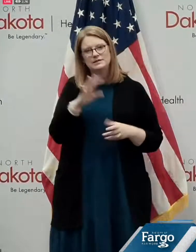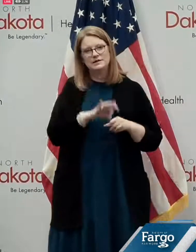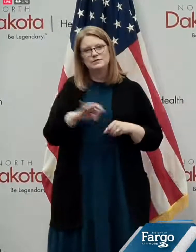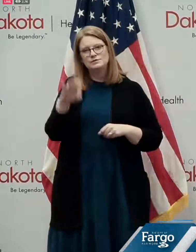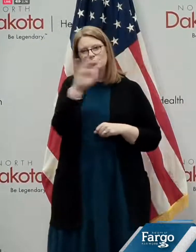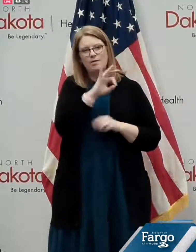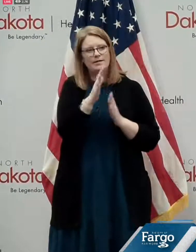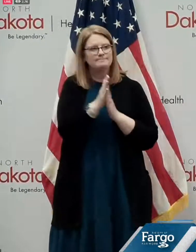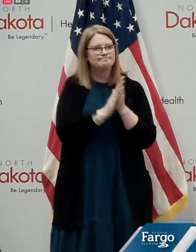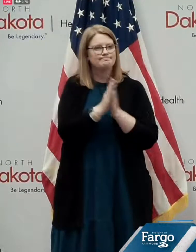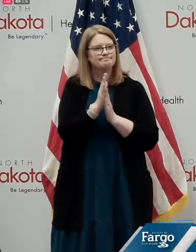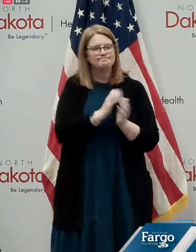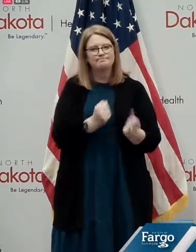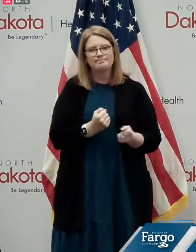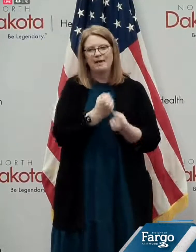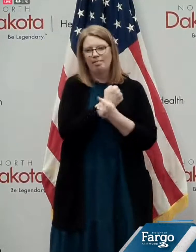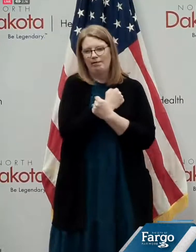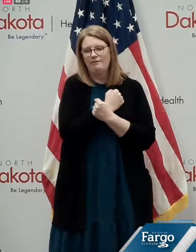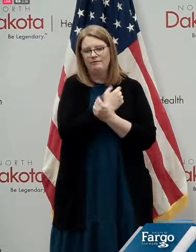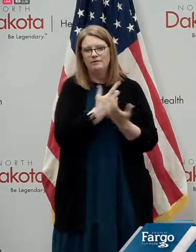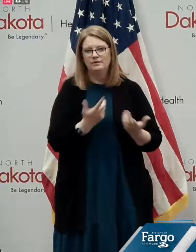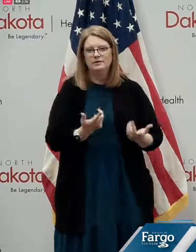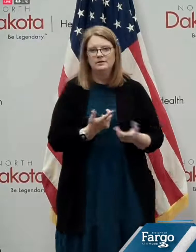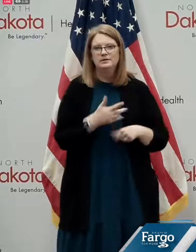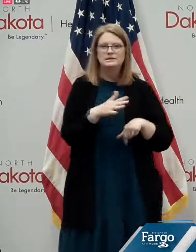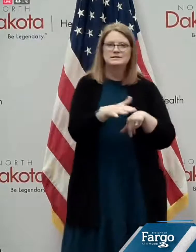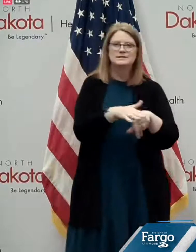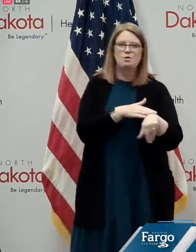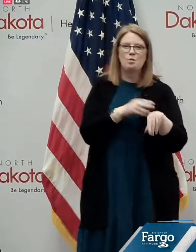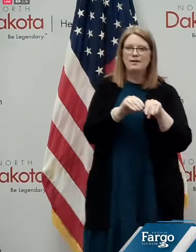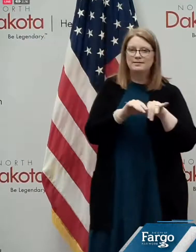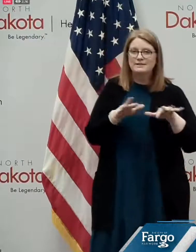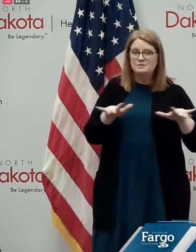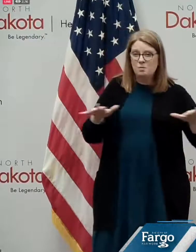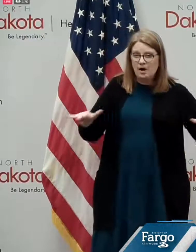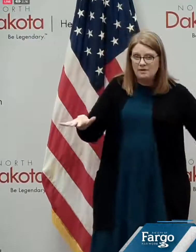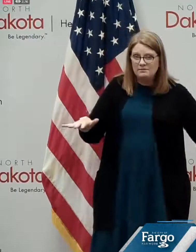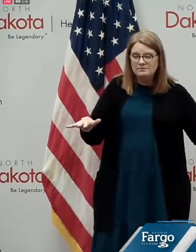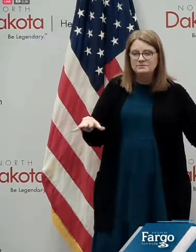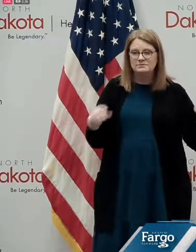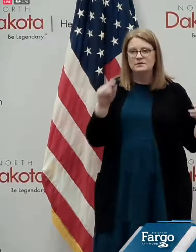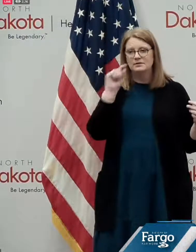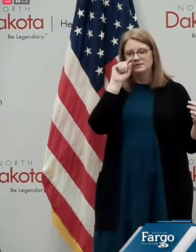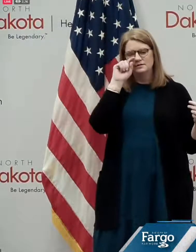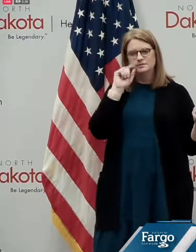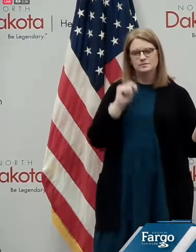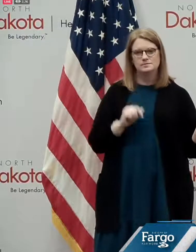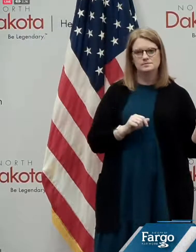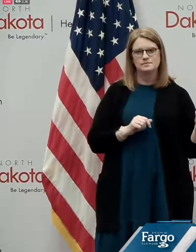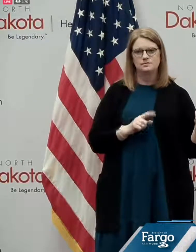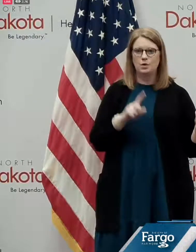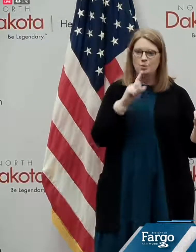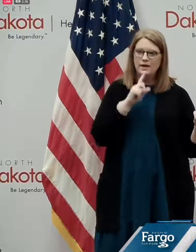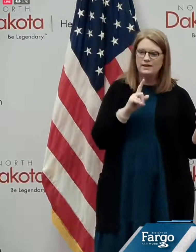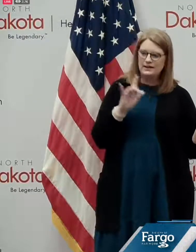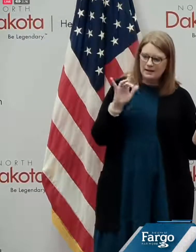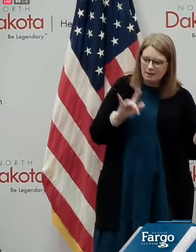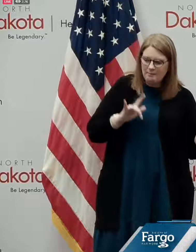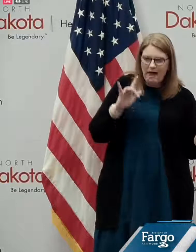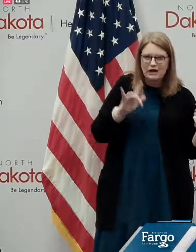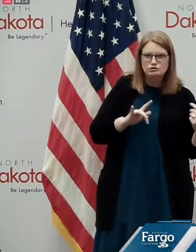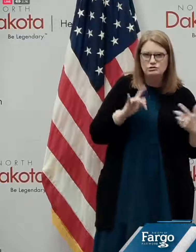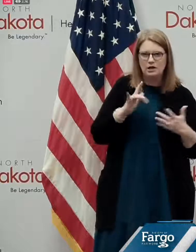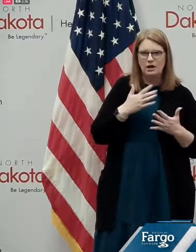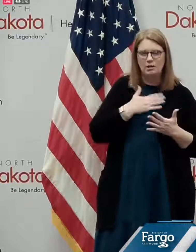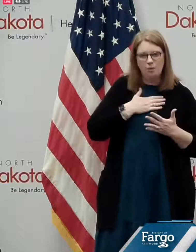love." And I think when we think about slowing the spread of this pandemic, compassionate actions of members of